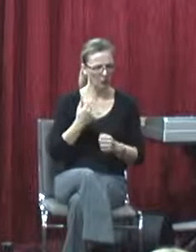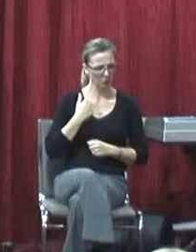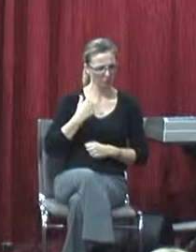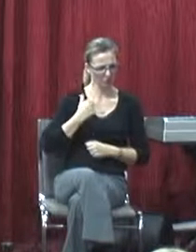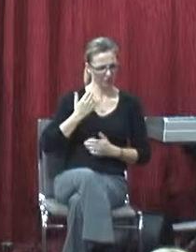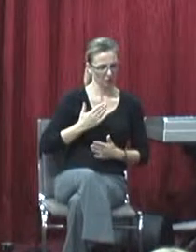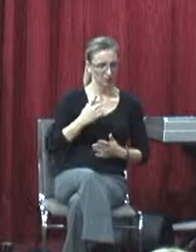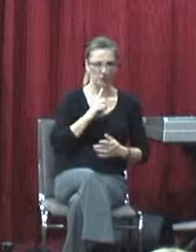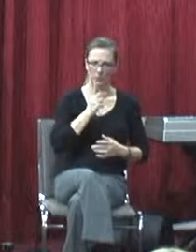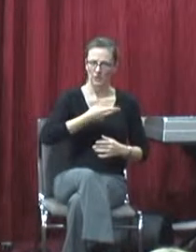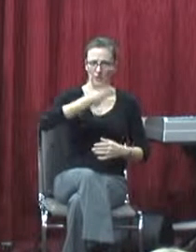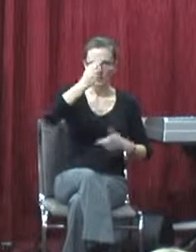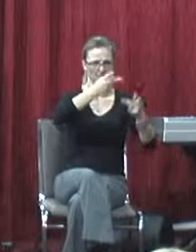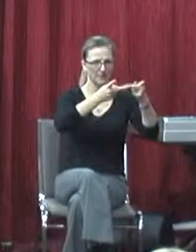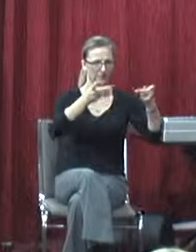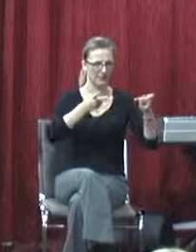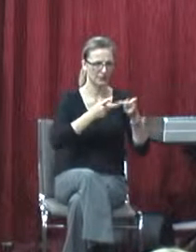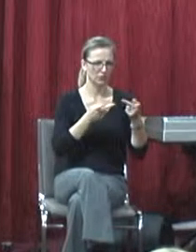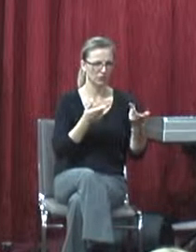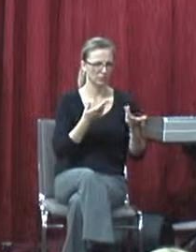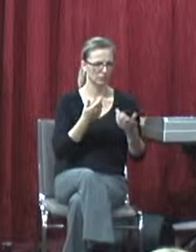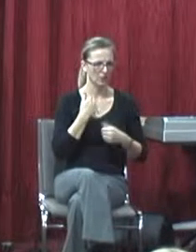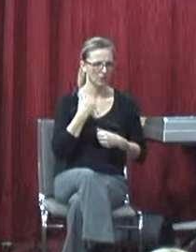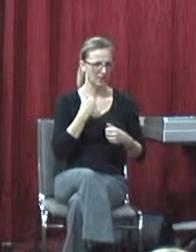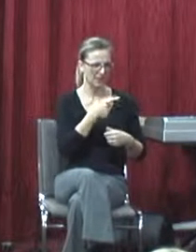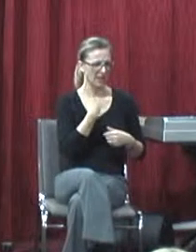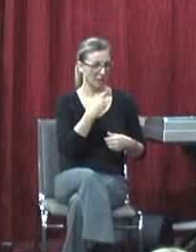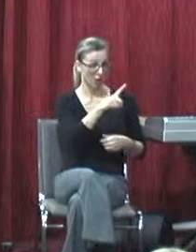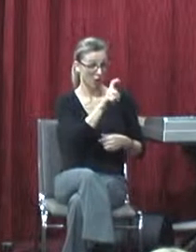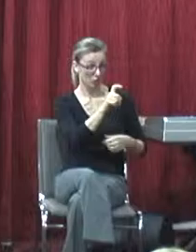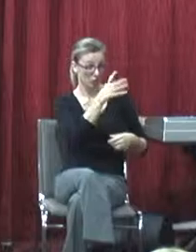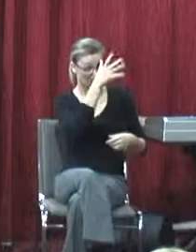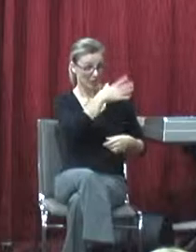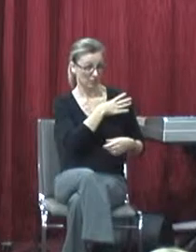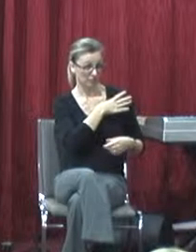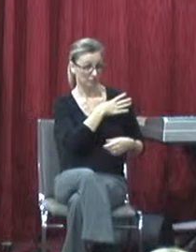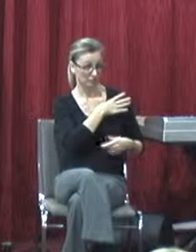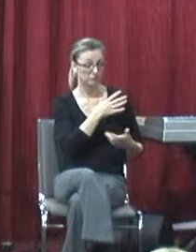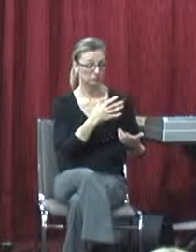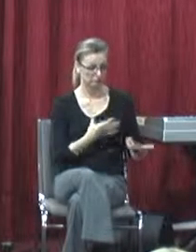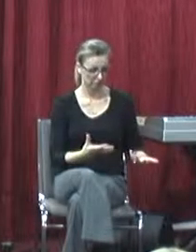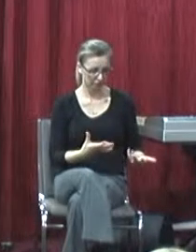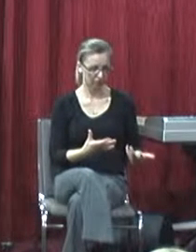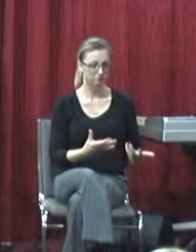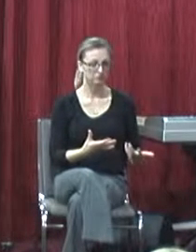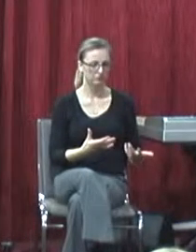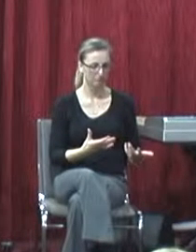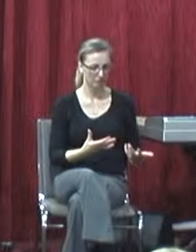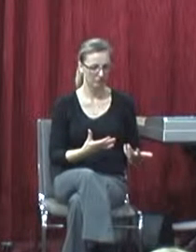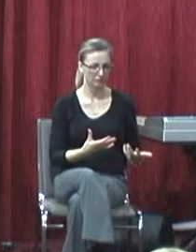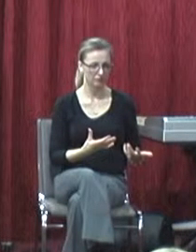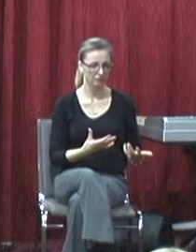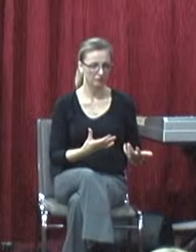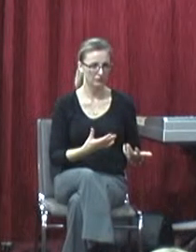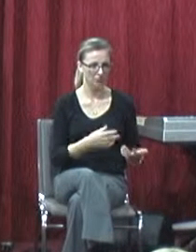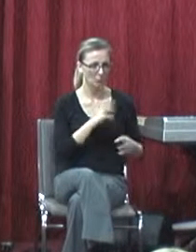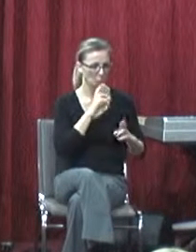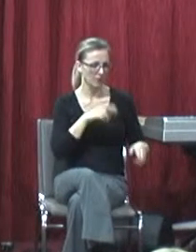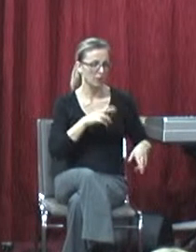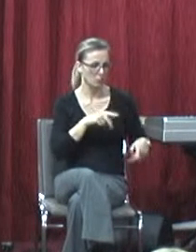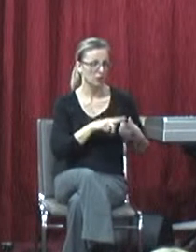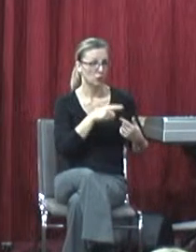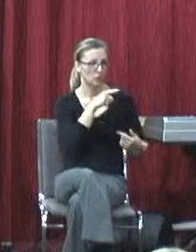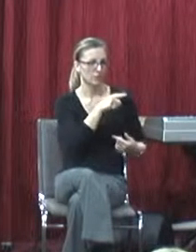a pretty high position in the Roman army. He had 100 men, centurion, that's what that means, century, 100 men reporting to